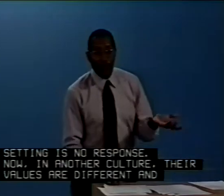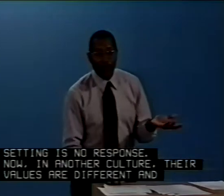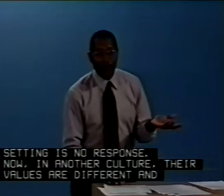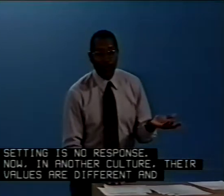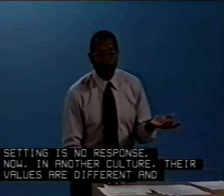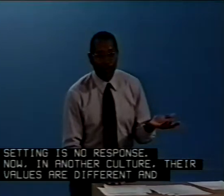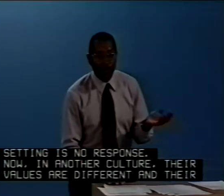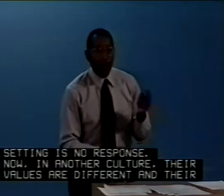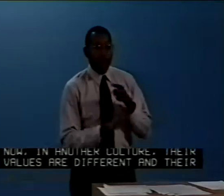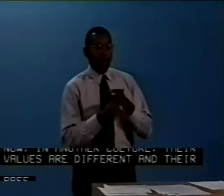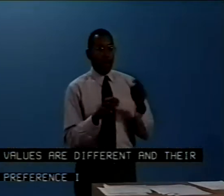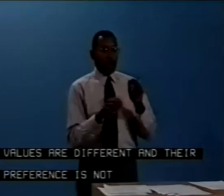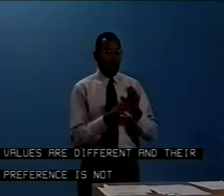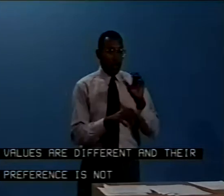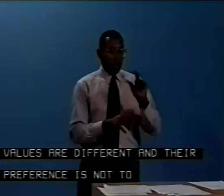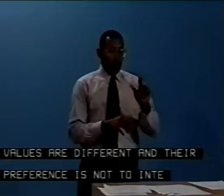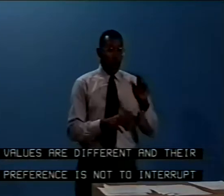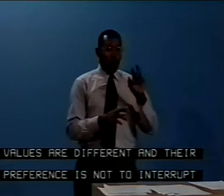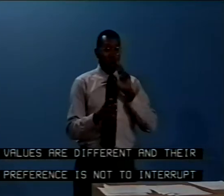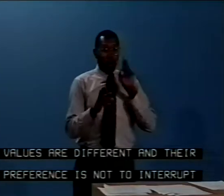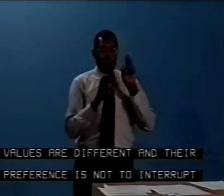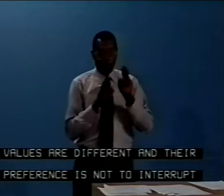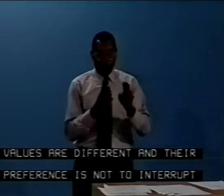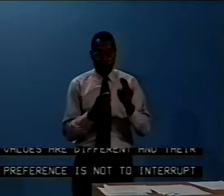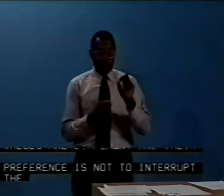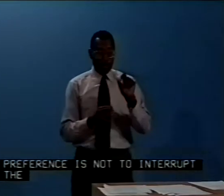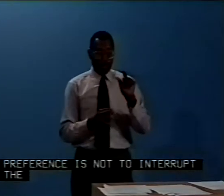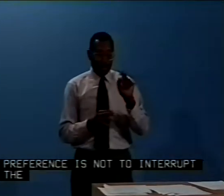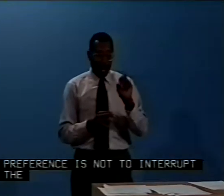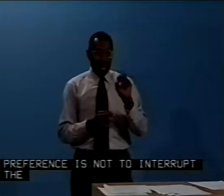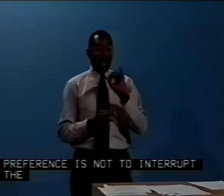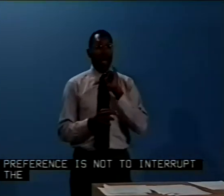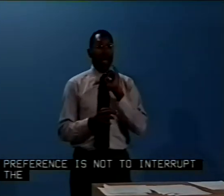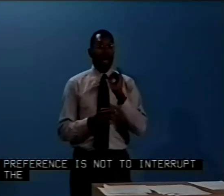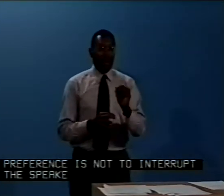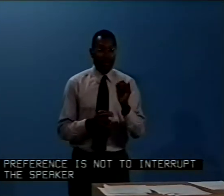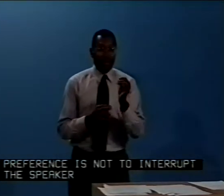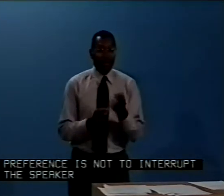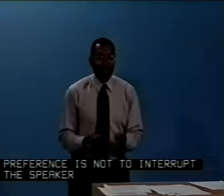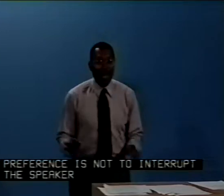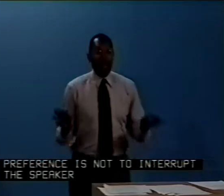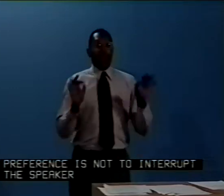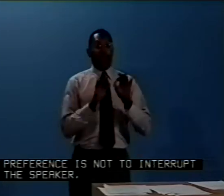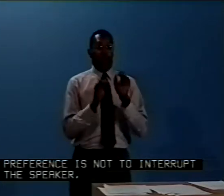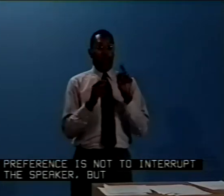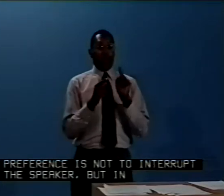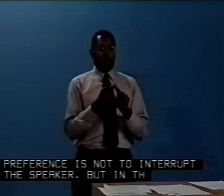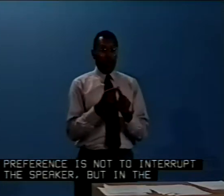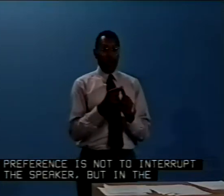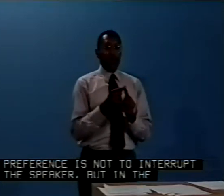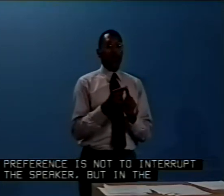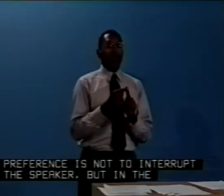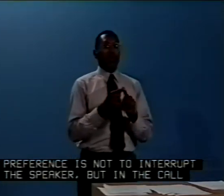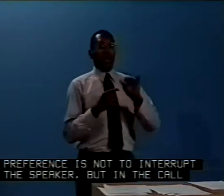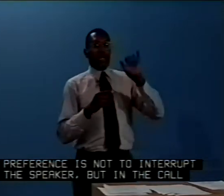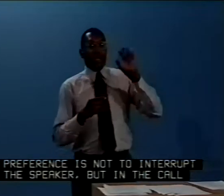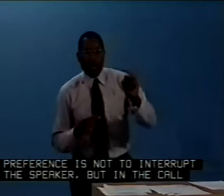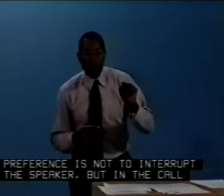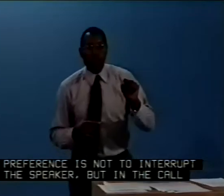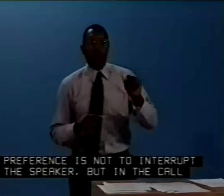the speaker. But in the call-response style, it is very important